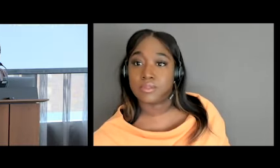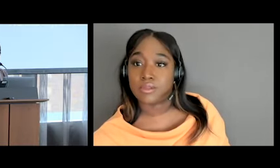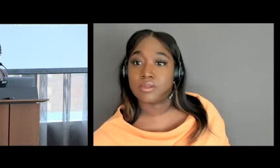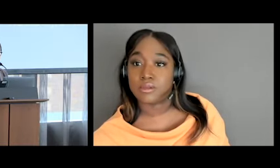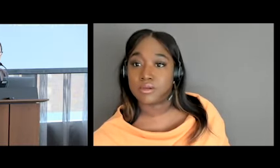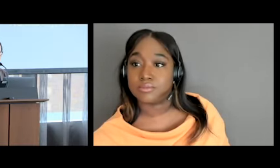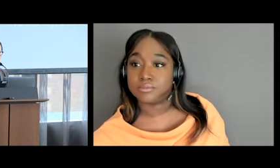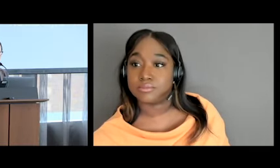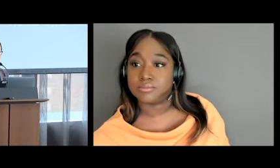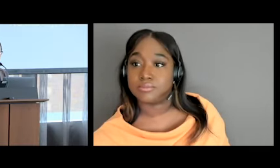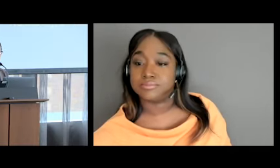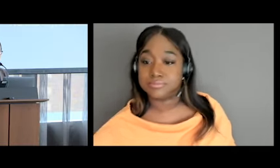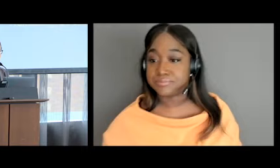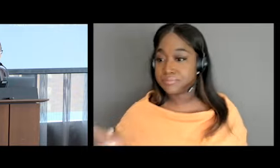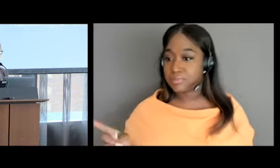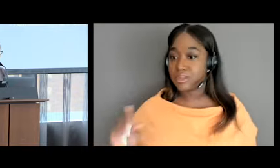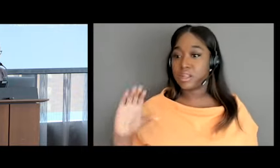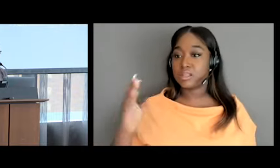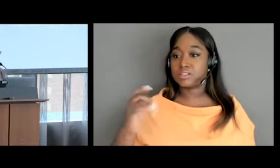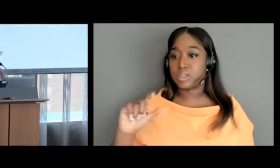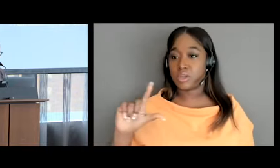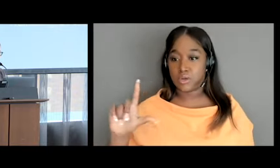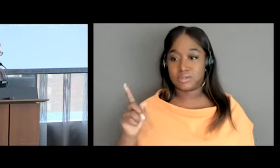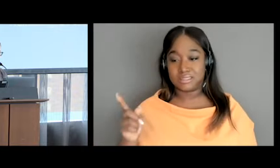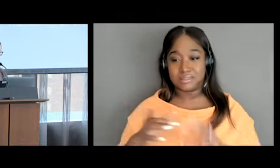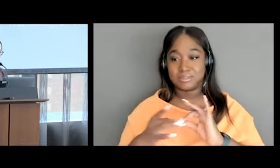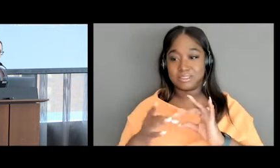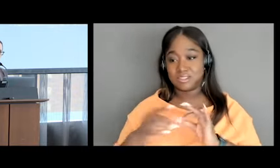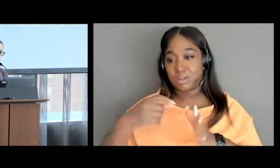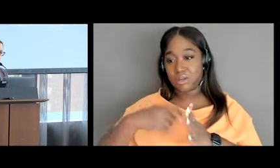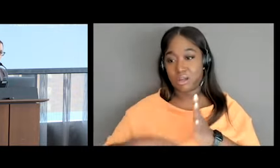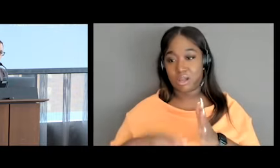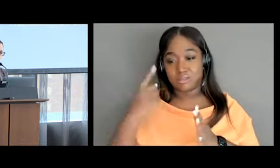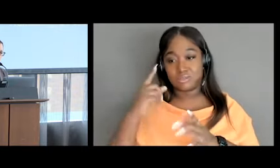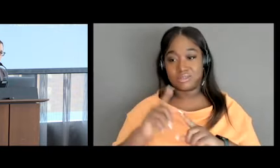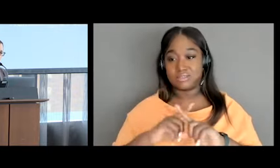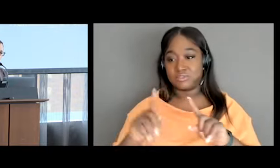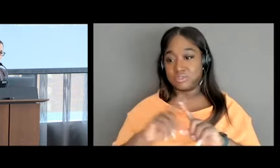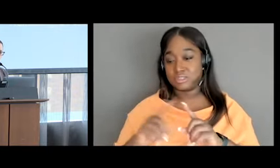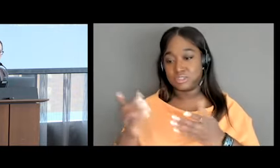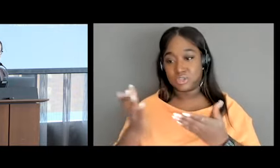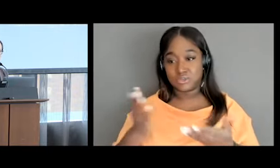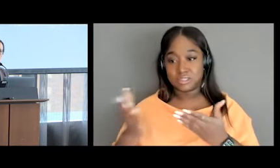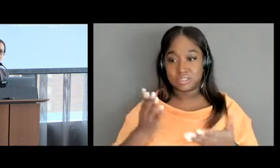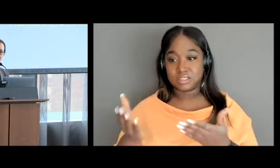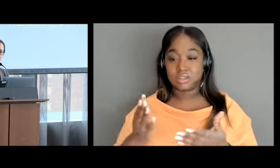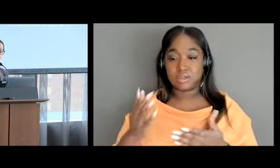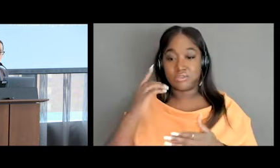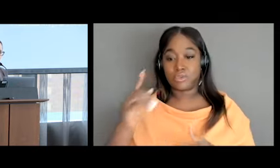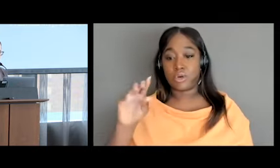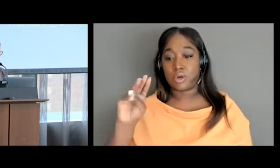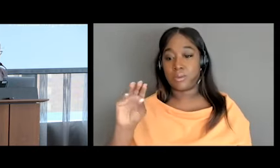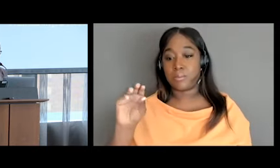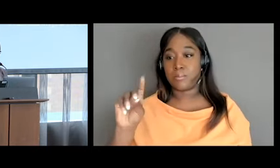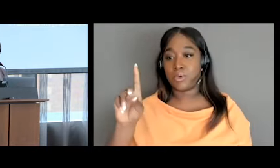of services, so costs of different modes of transportation. And Thomas mentioned